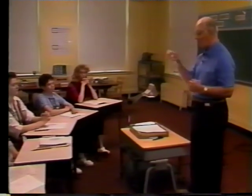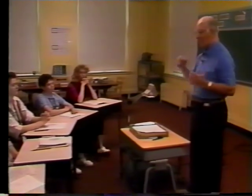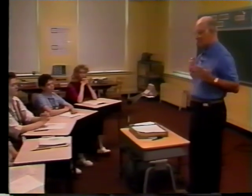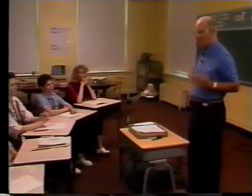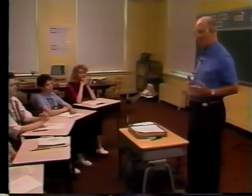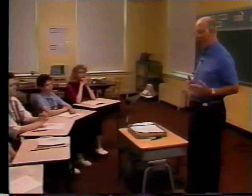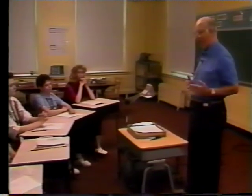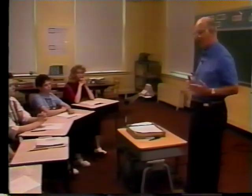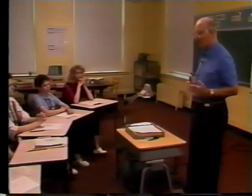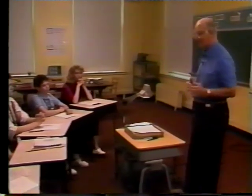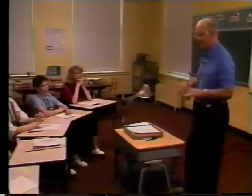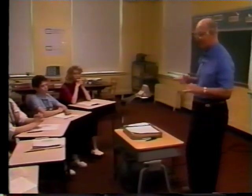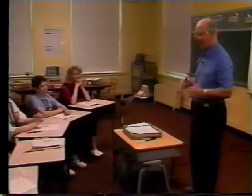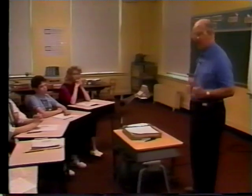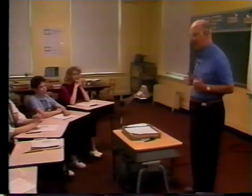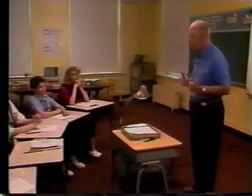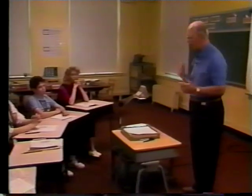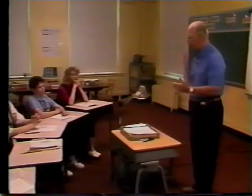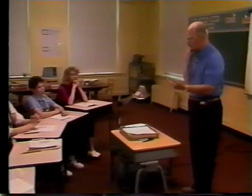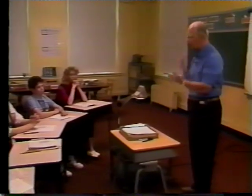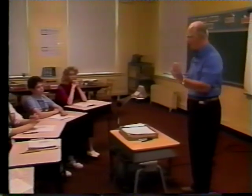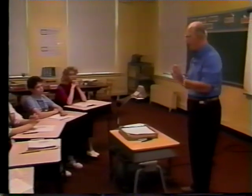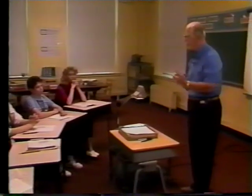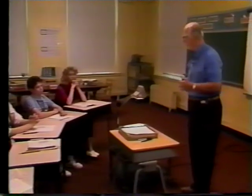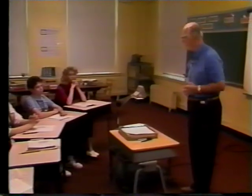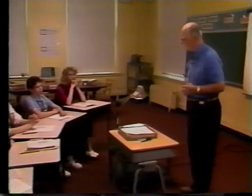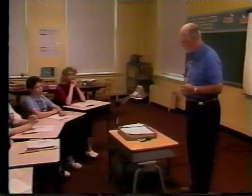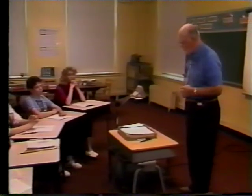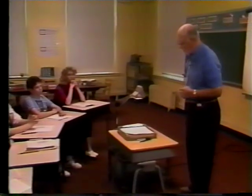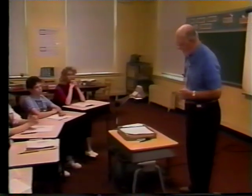Survivors, living, right, good answers, okay.